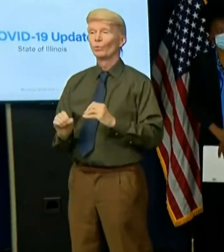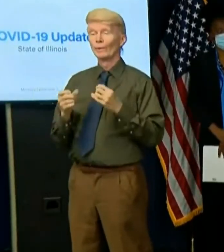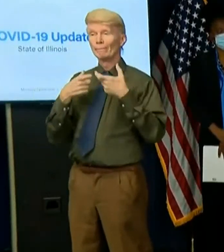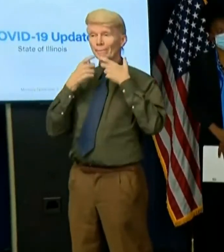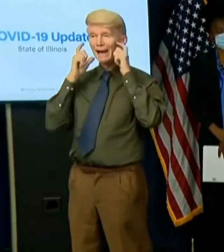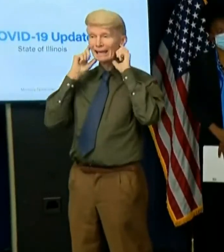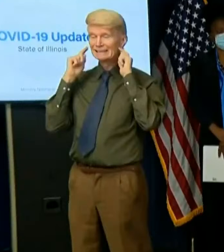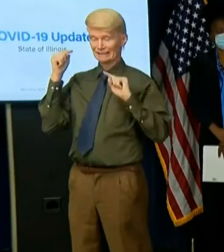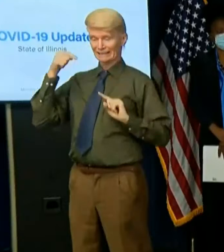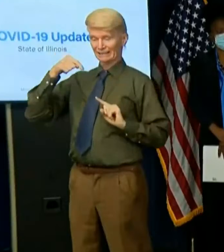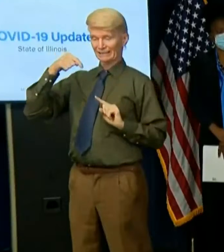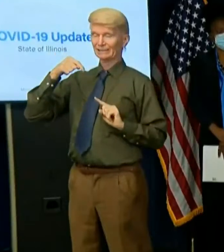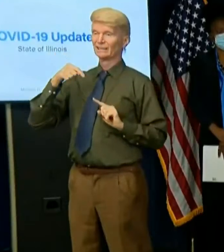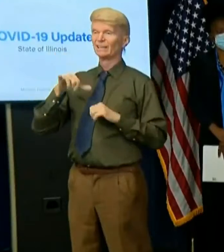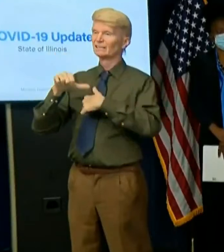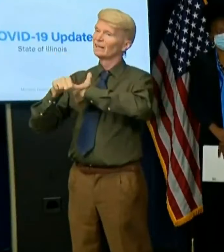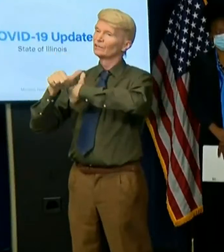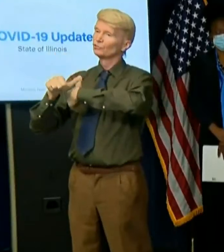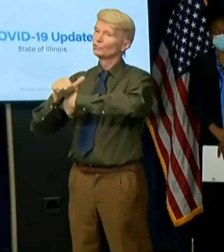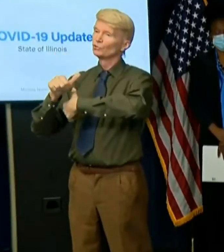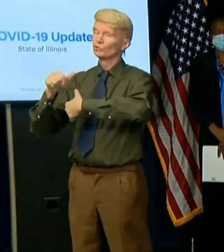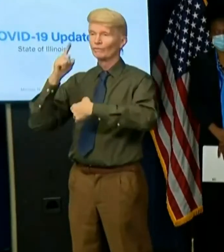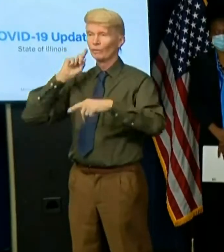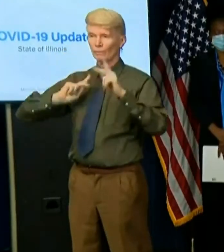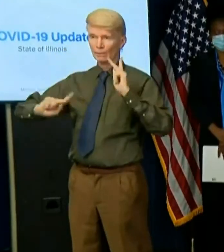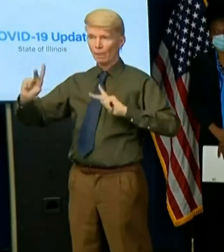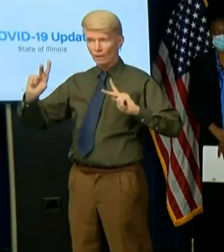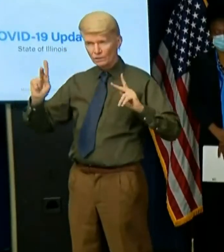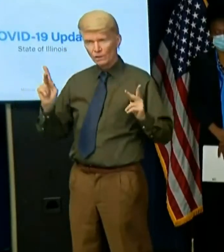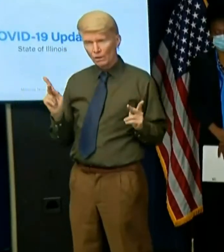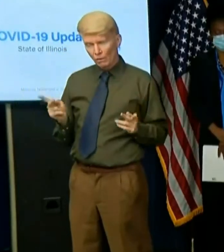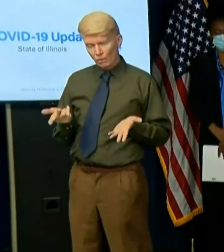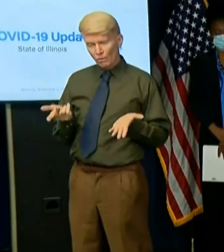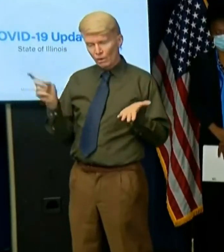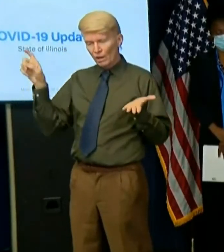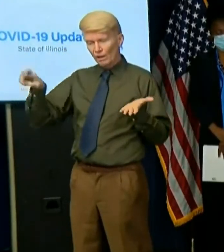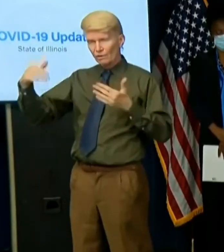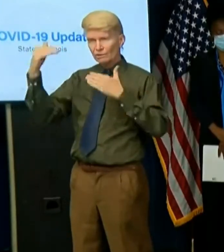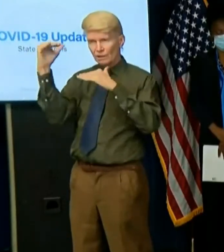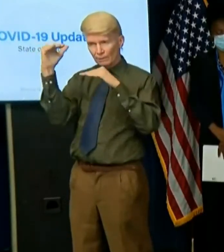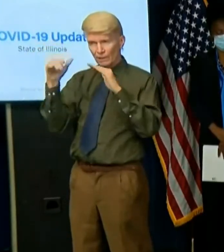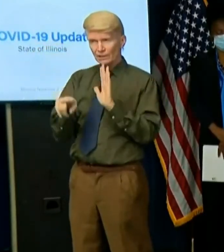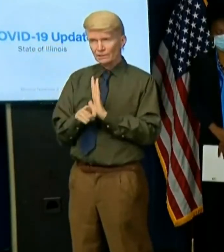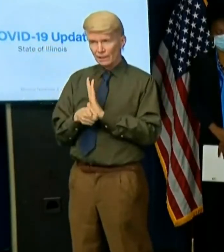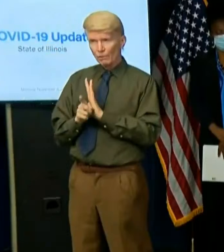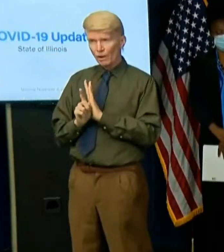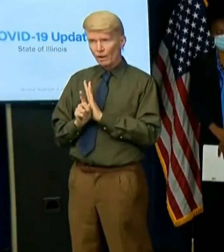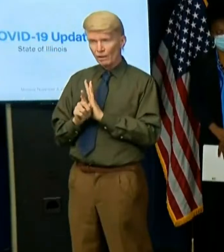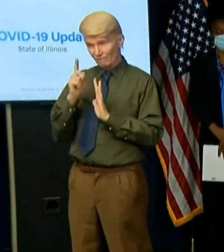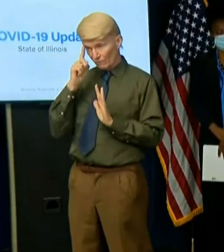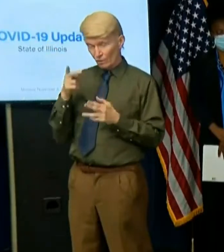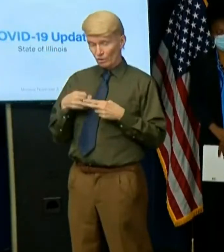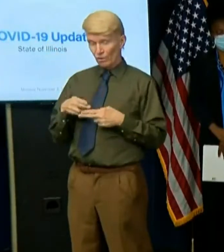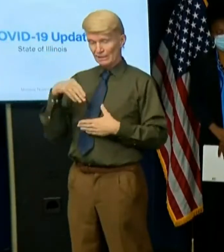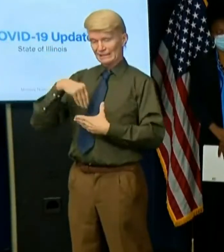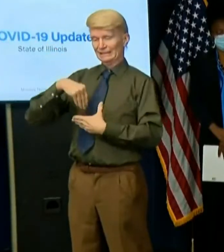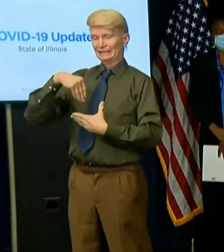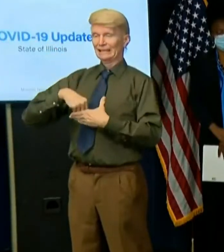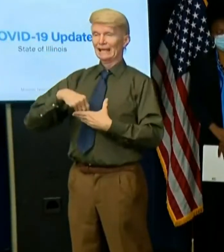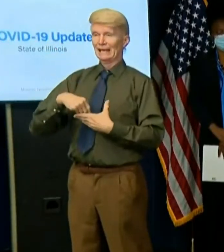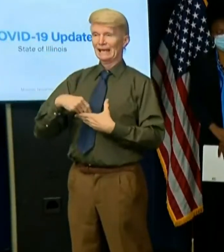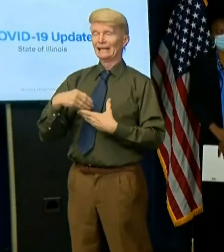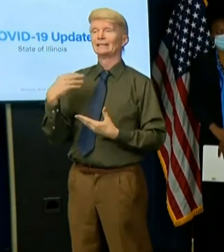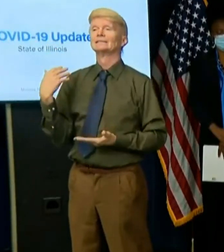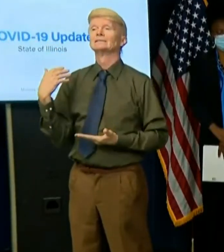unmasked. That is a danger to people, and so we've had to limit temporarily indoor service at bars